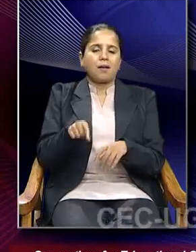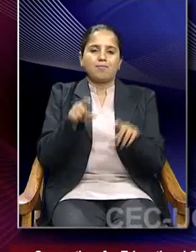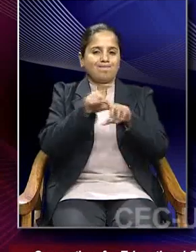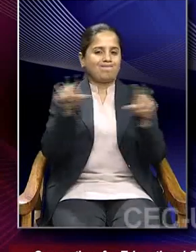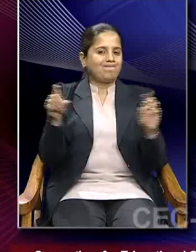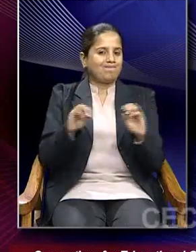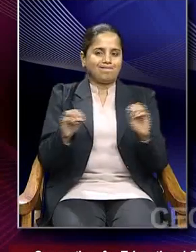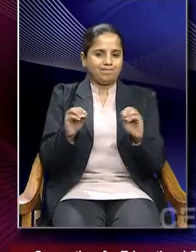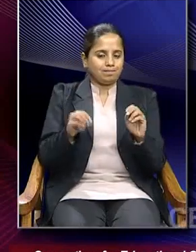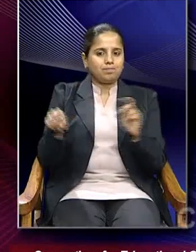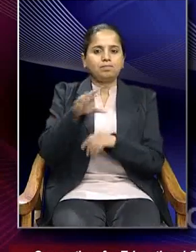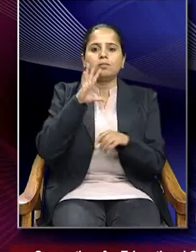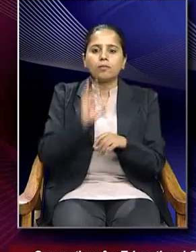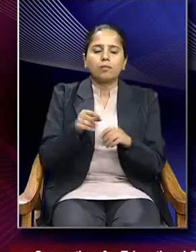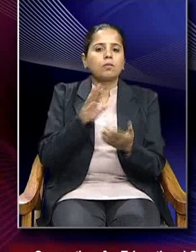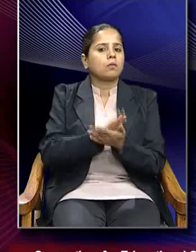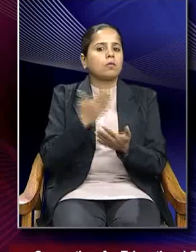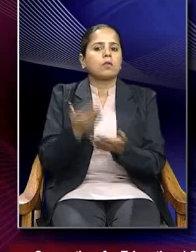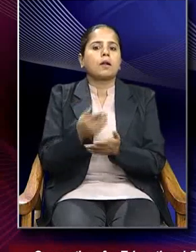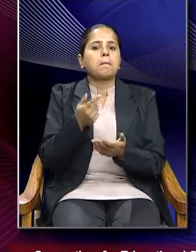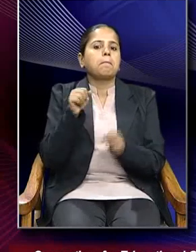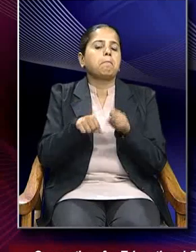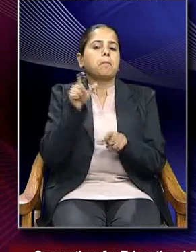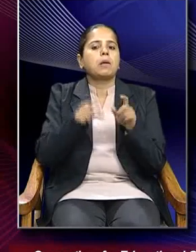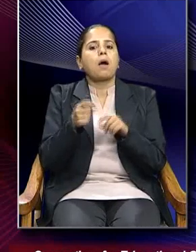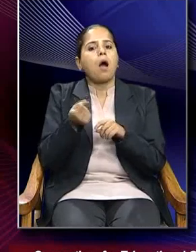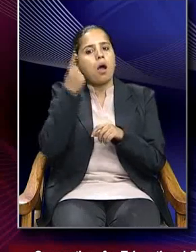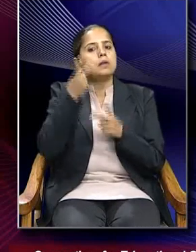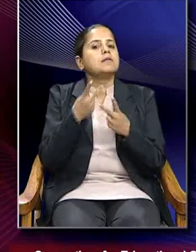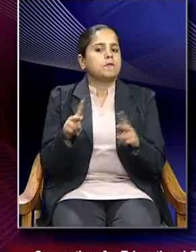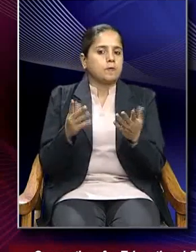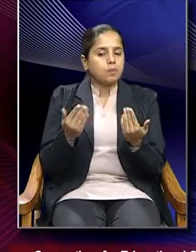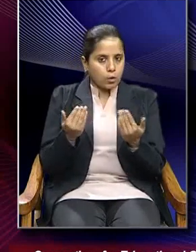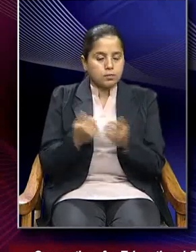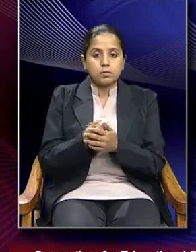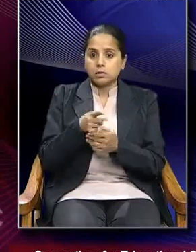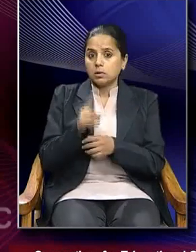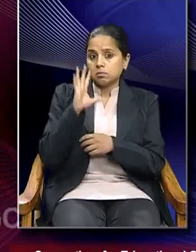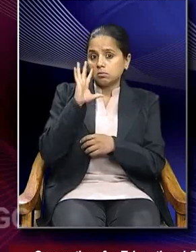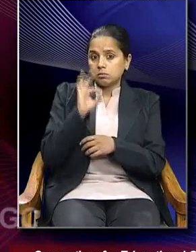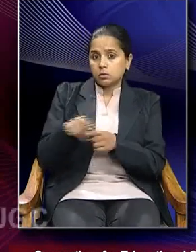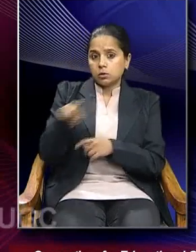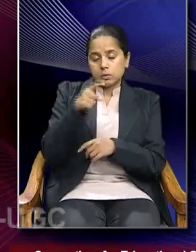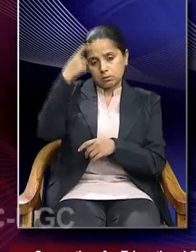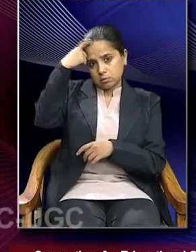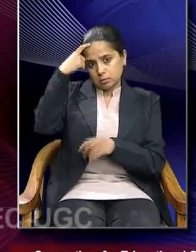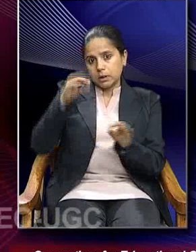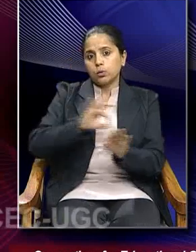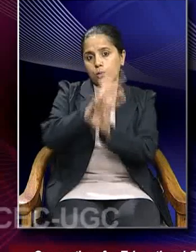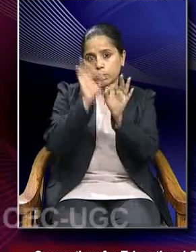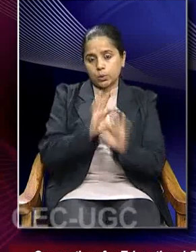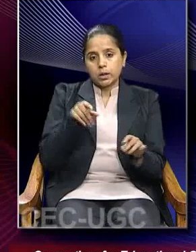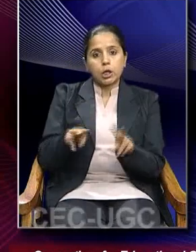it can kind of be interpreted differently. It's very important to keep in mind